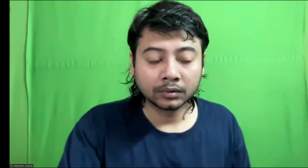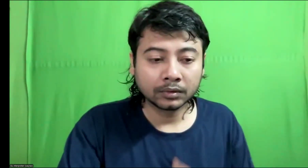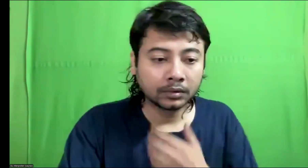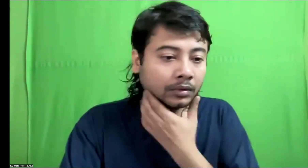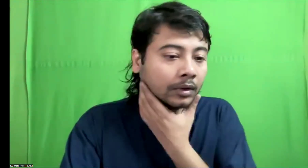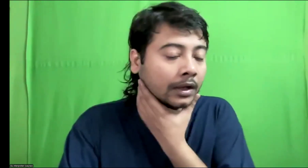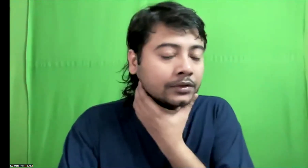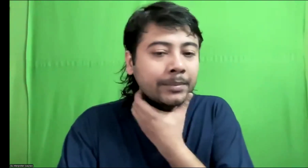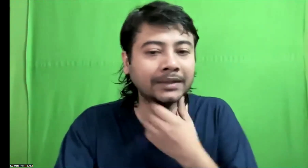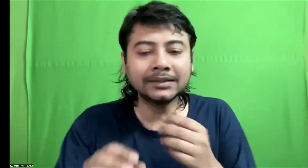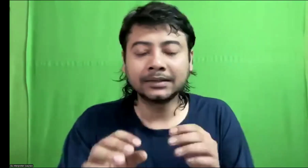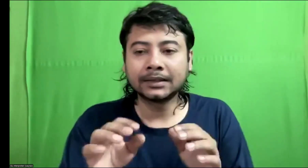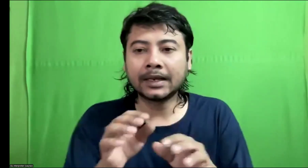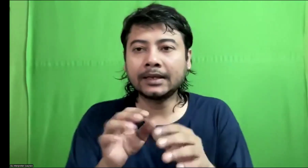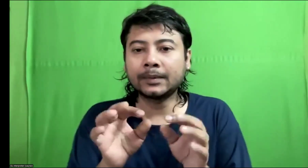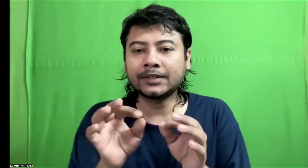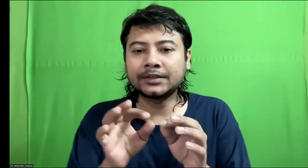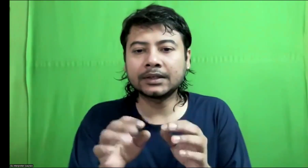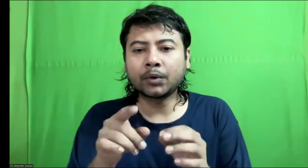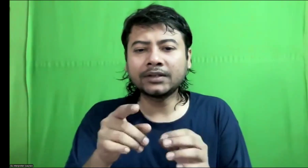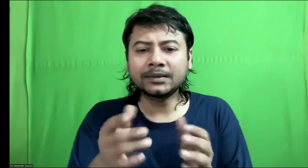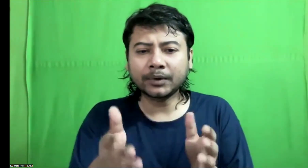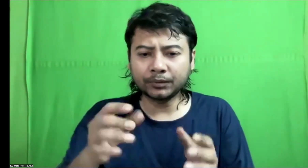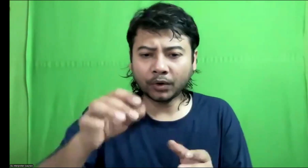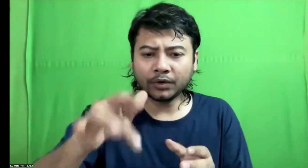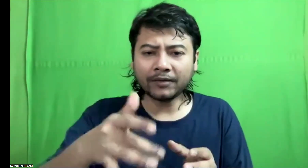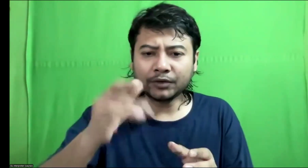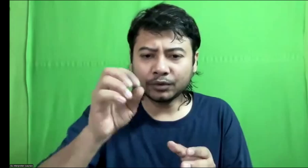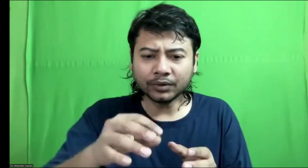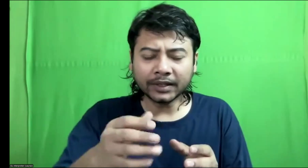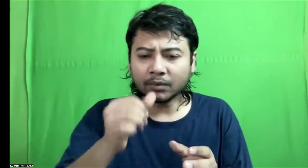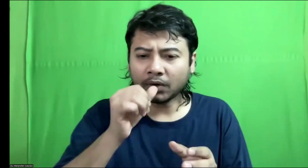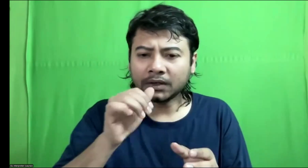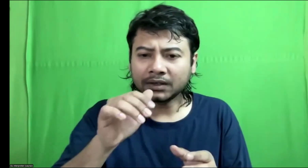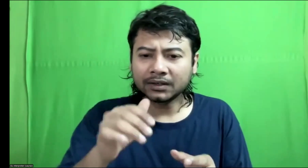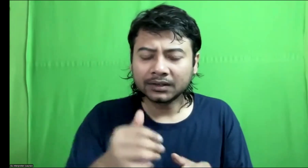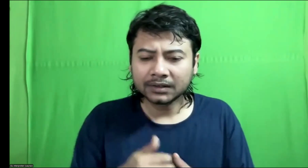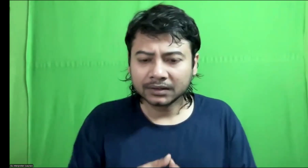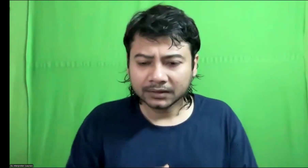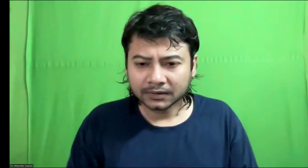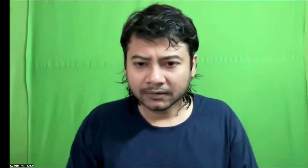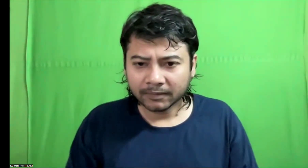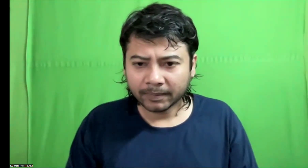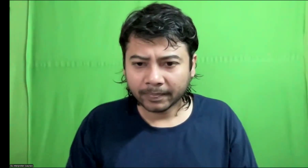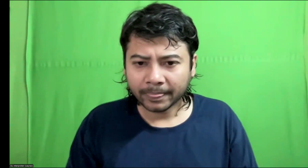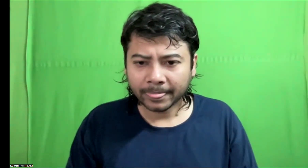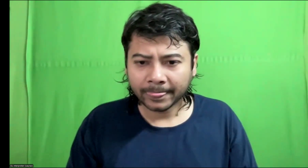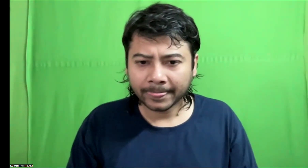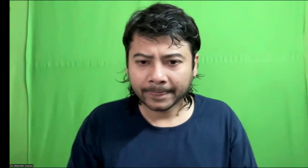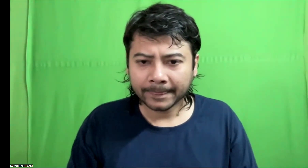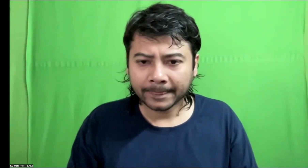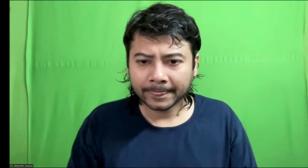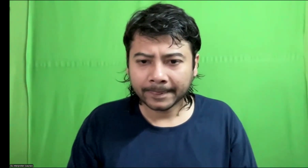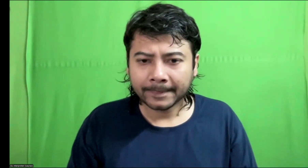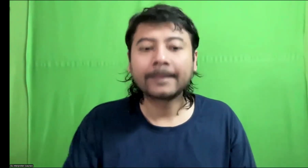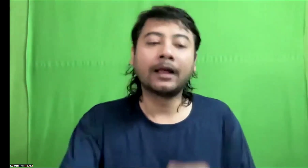early morning. Sorry, Mataji, can I request what do you have to do in the water? I just put little drops, few